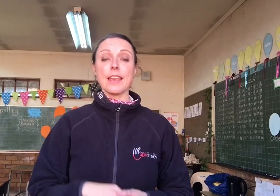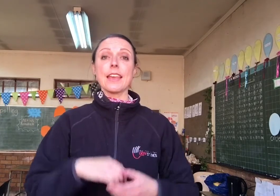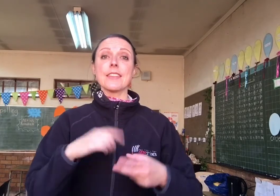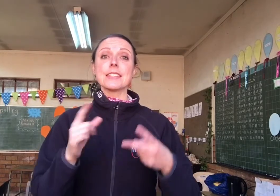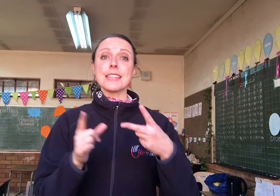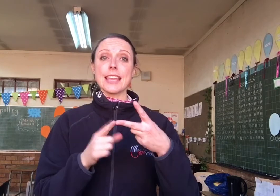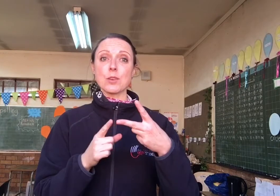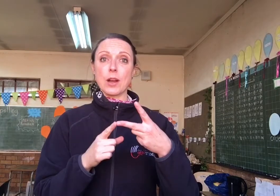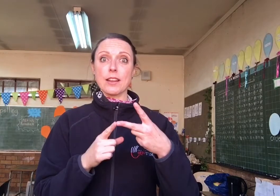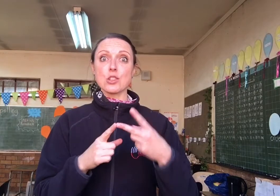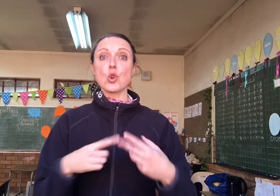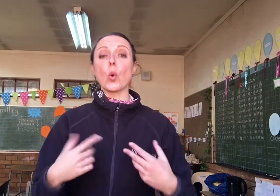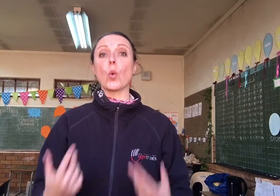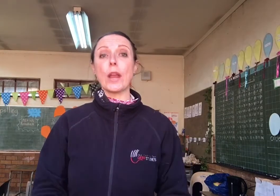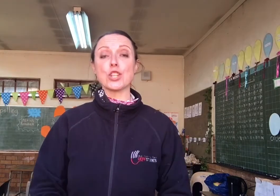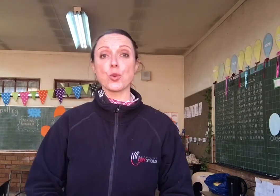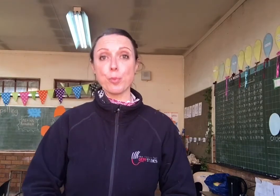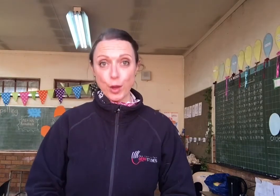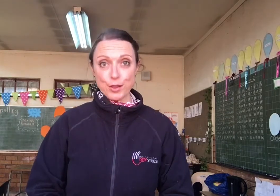The second one is, when is your birthday?